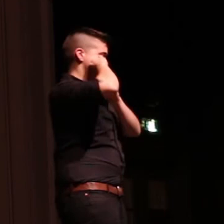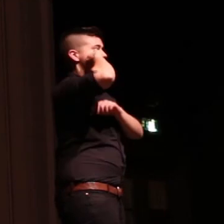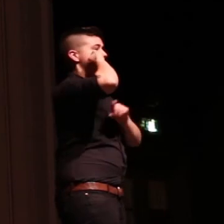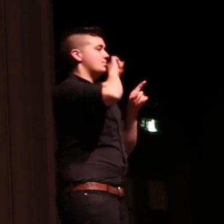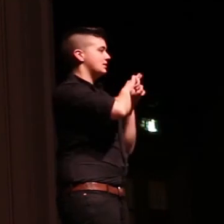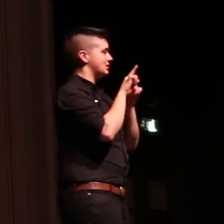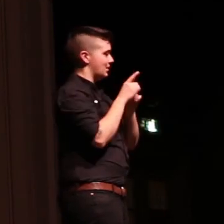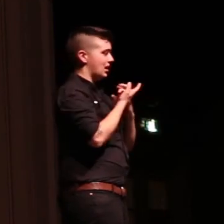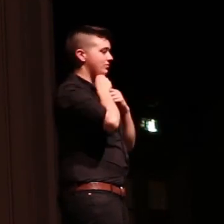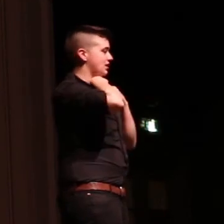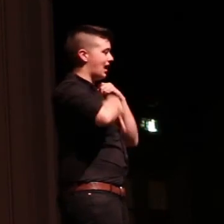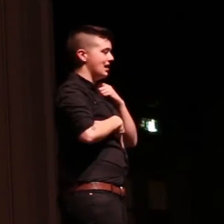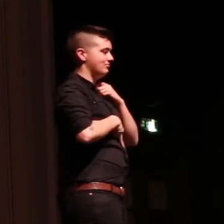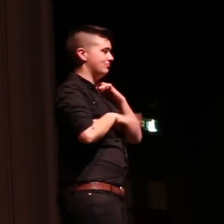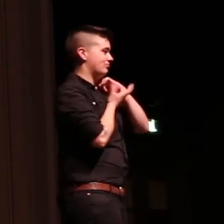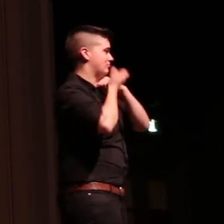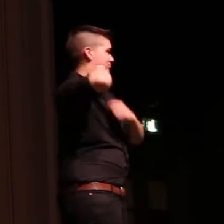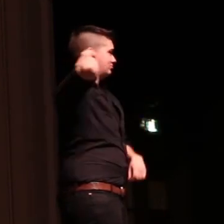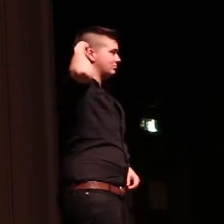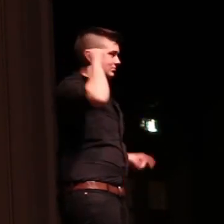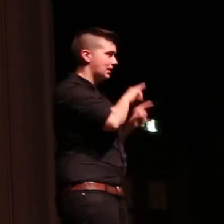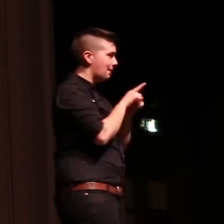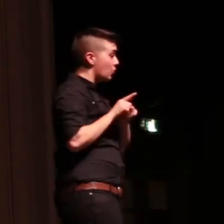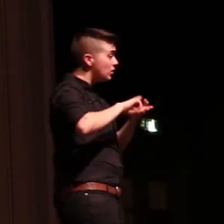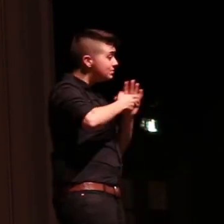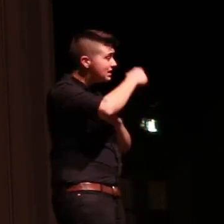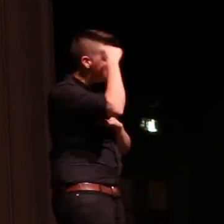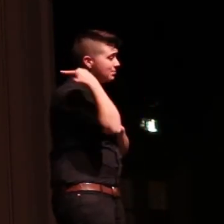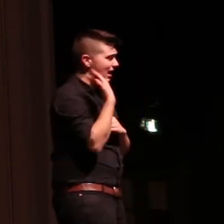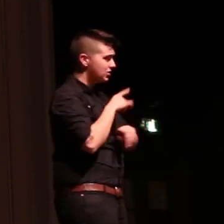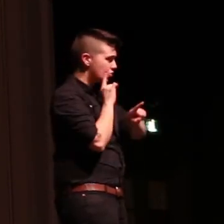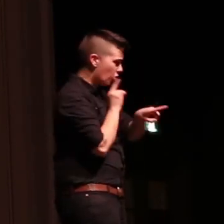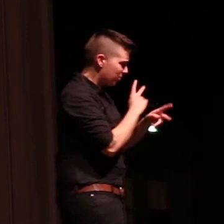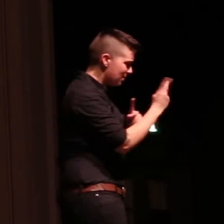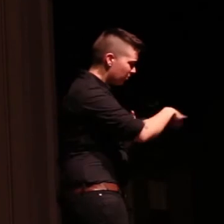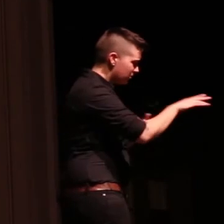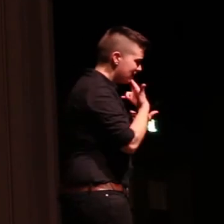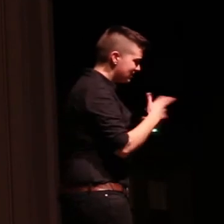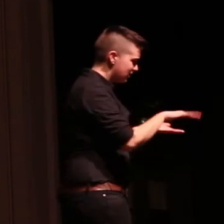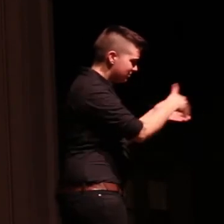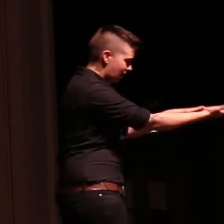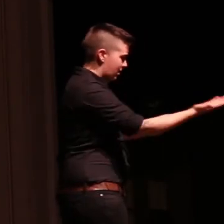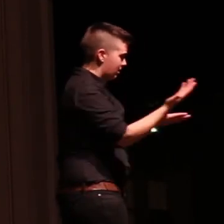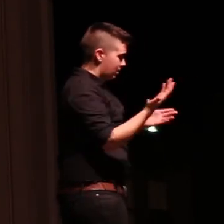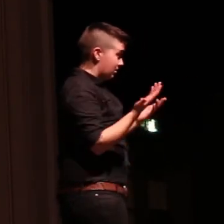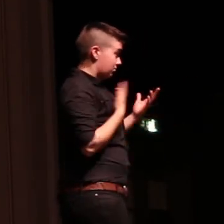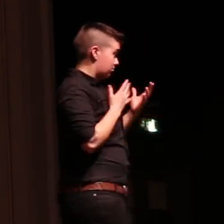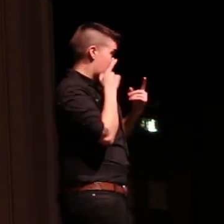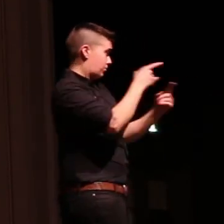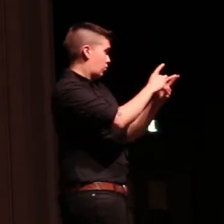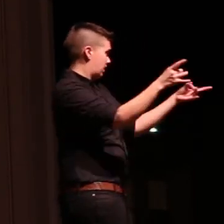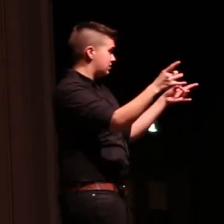work each morning. What does it mean to be black and order the death of innocence? I guess what I'm trying to say